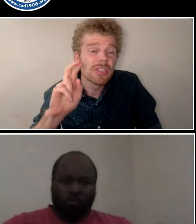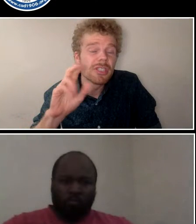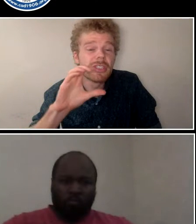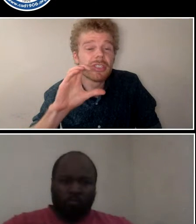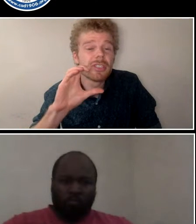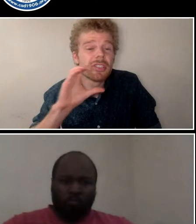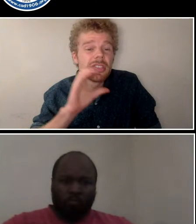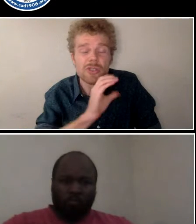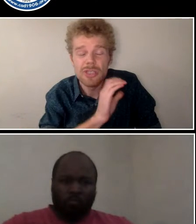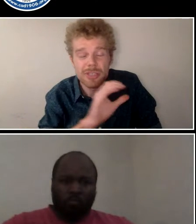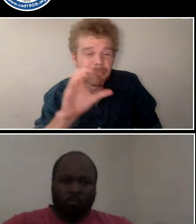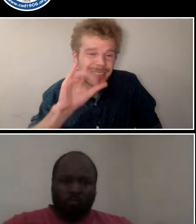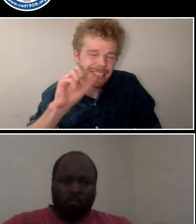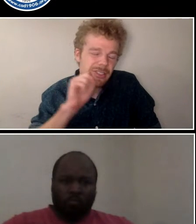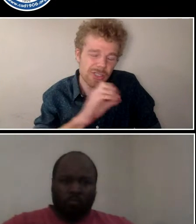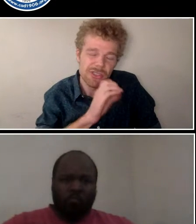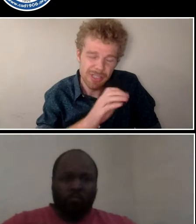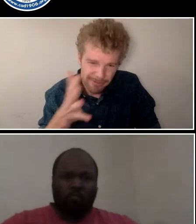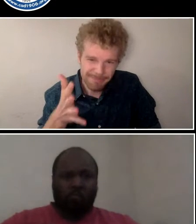more accessible.